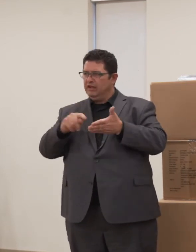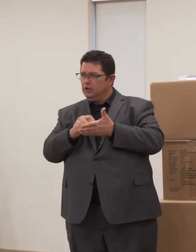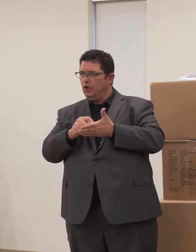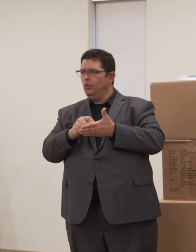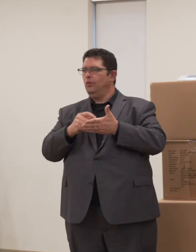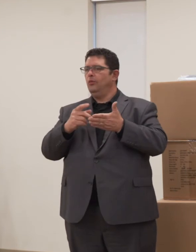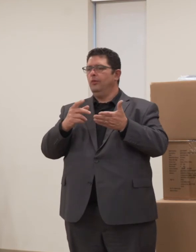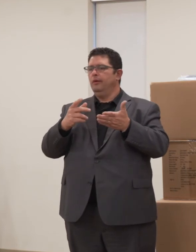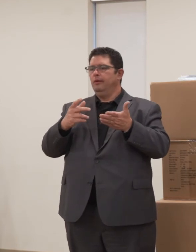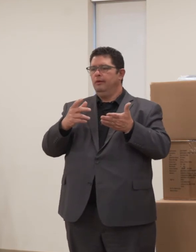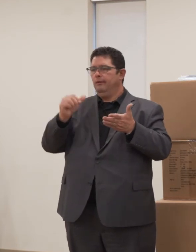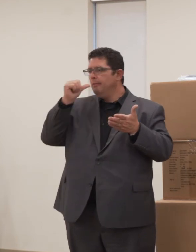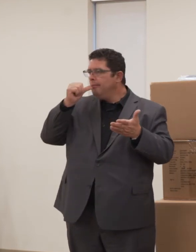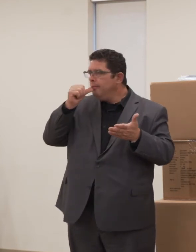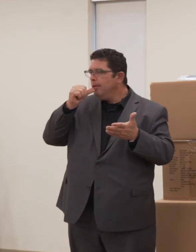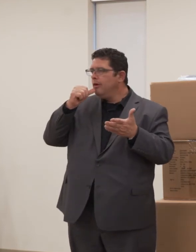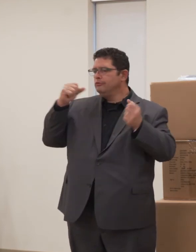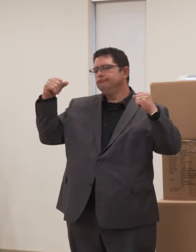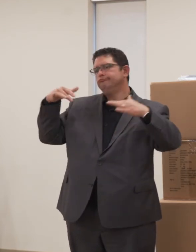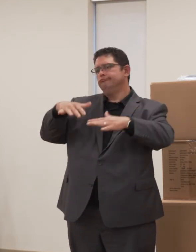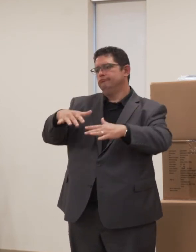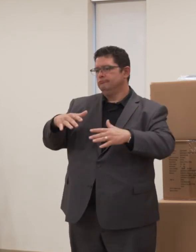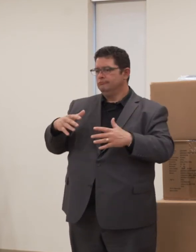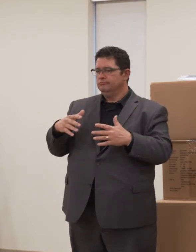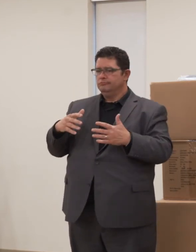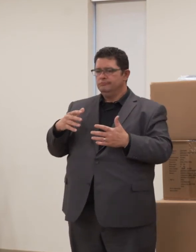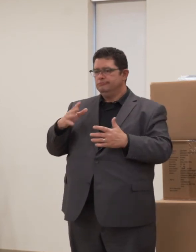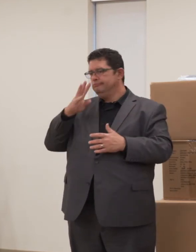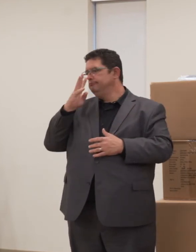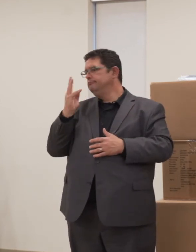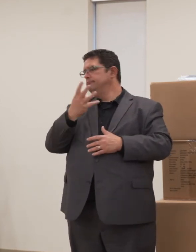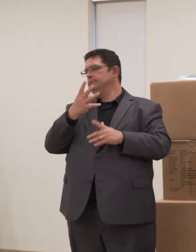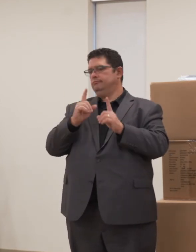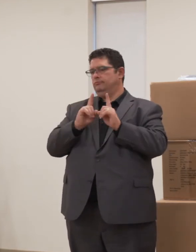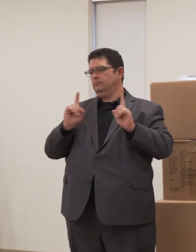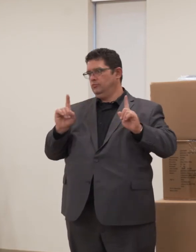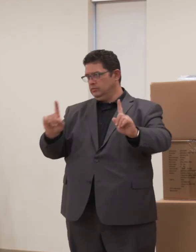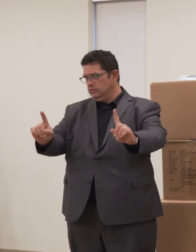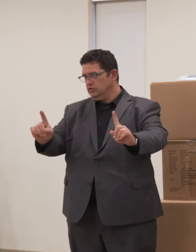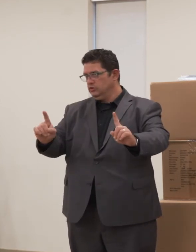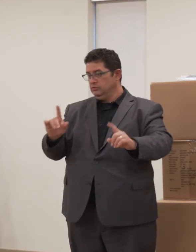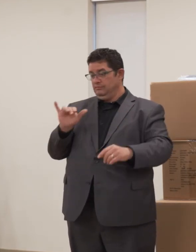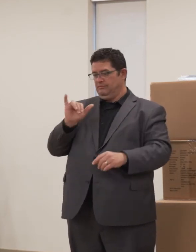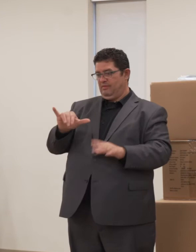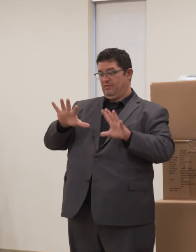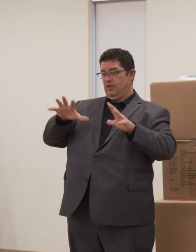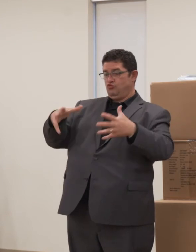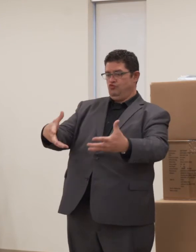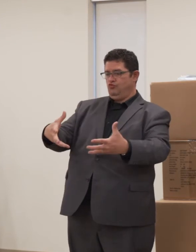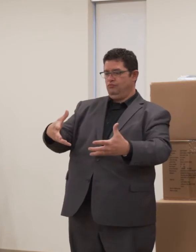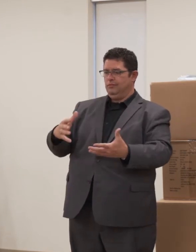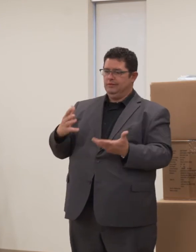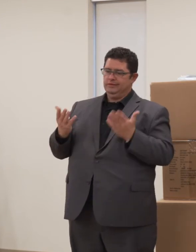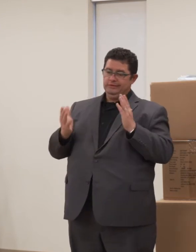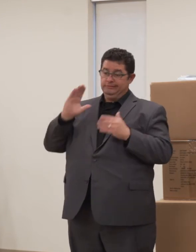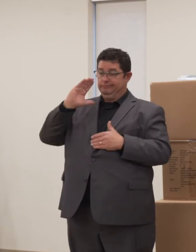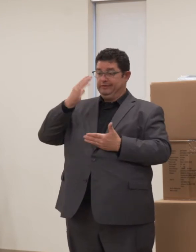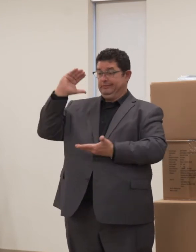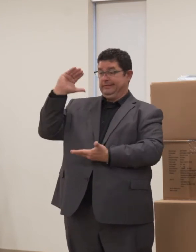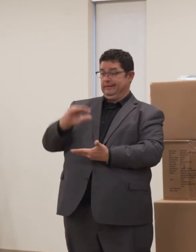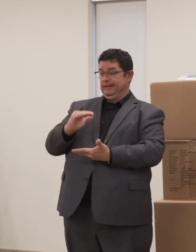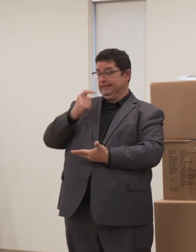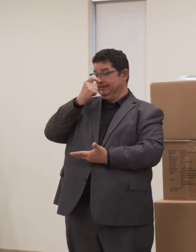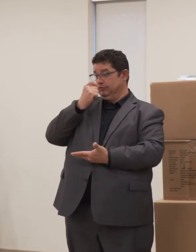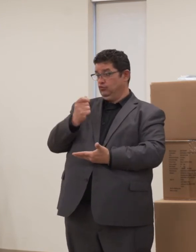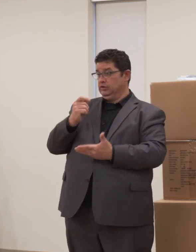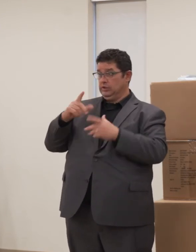seen the lack of social distancing, and this cohort tends to be less interested in wearing a mask,